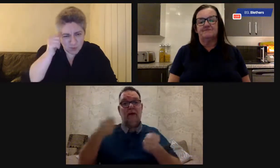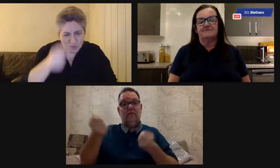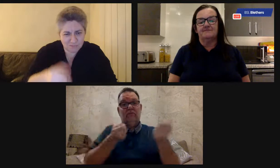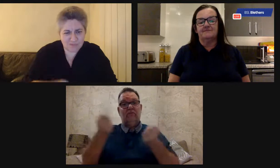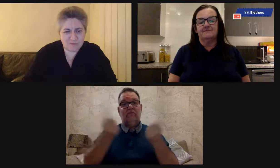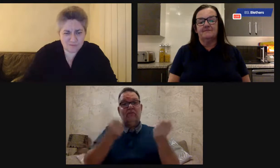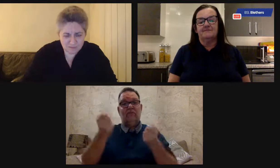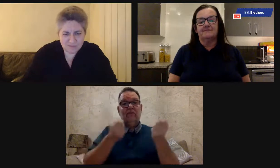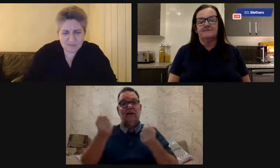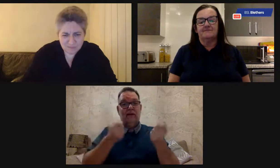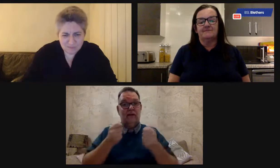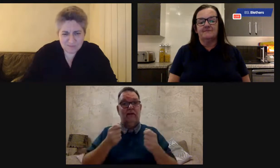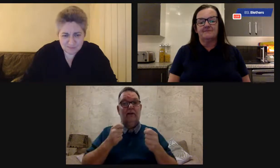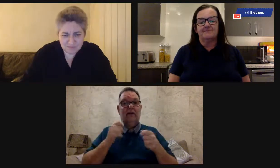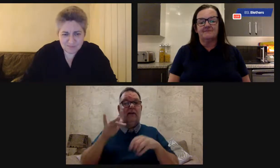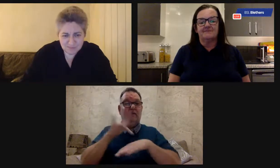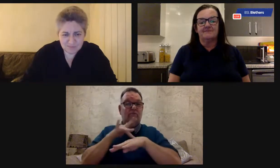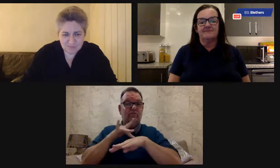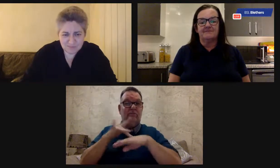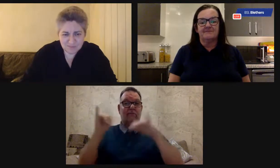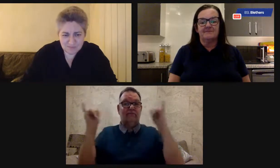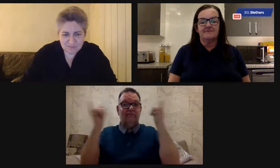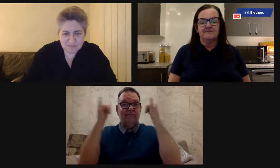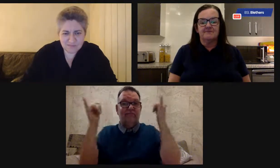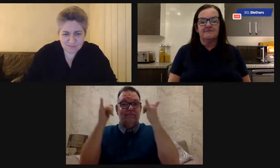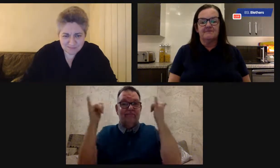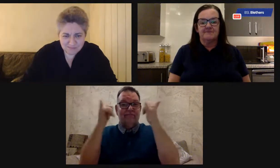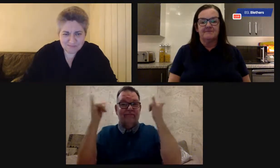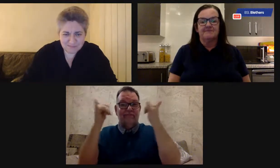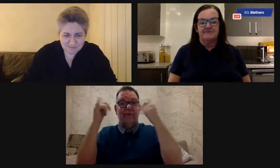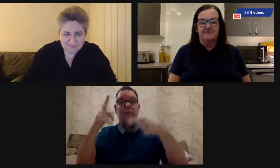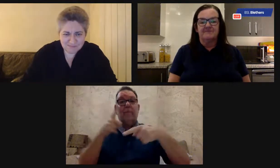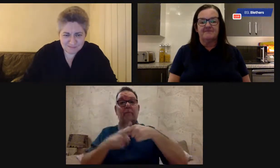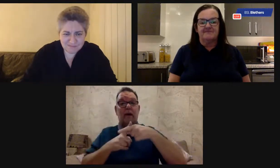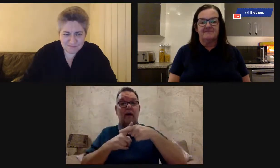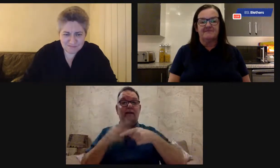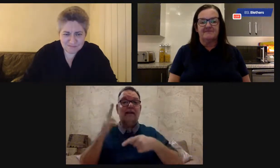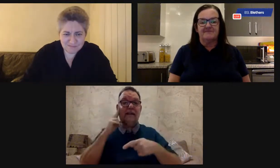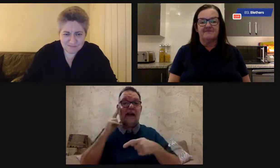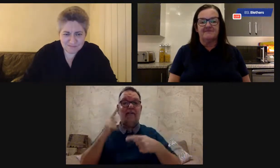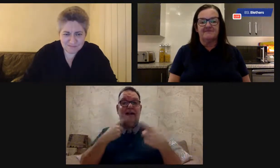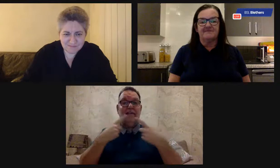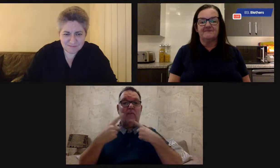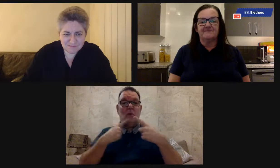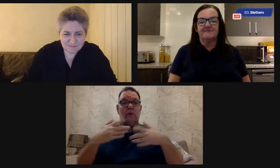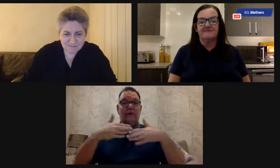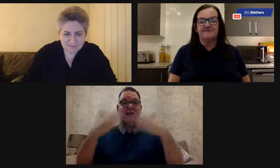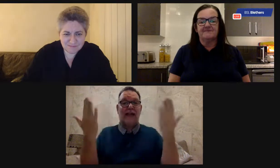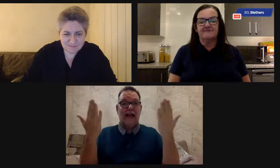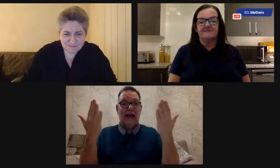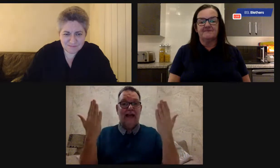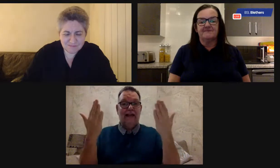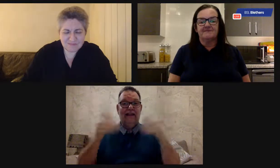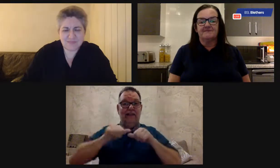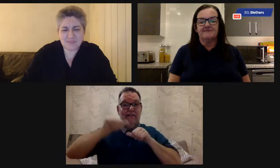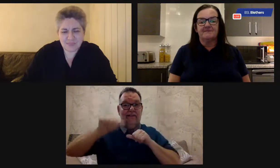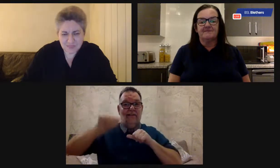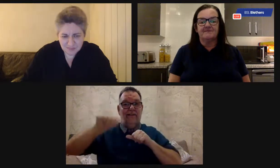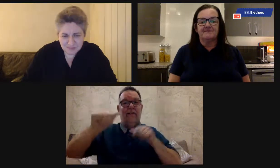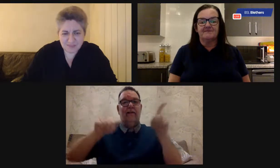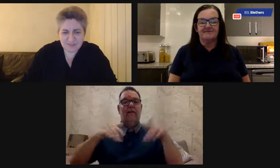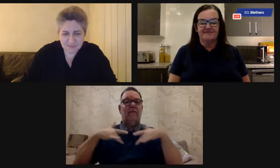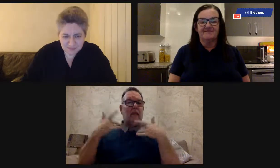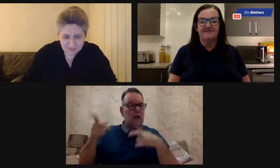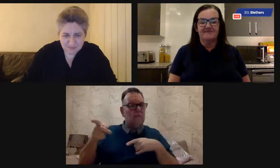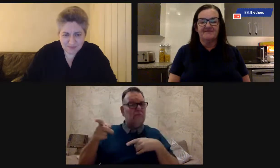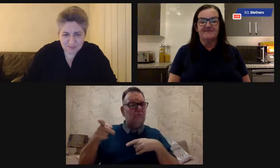the teaching and everything that I've been doing, that he felt happy that he could step down. It was in safe hands because I'd